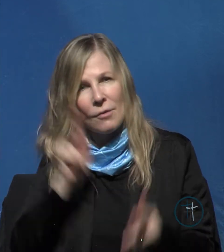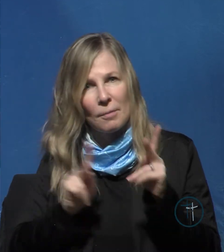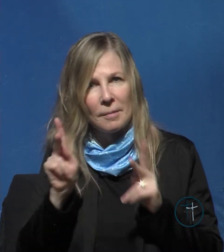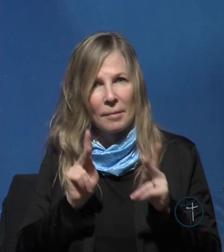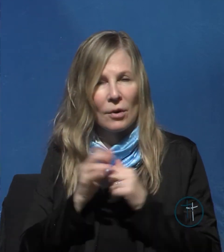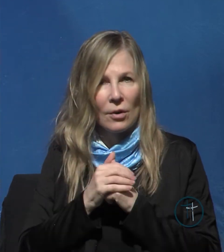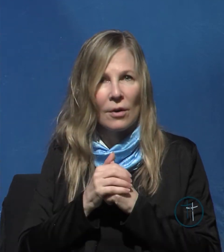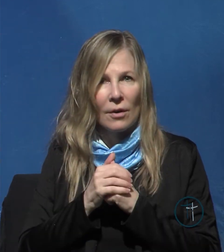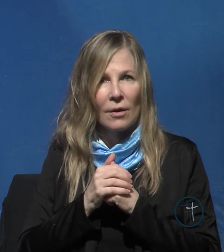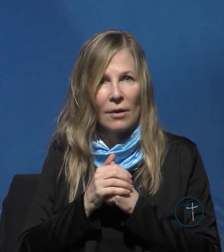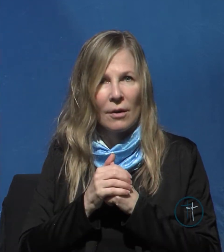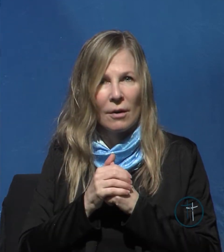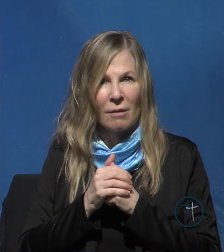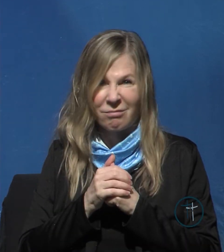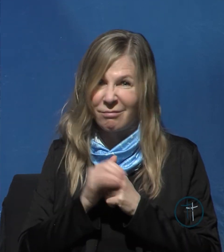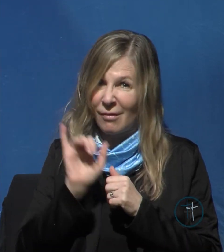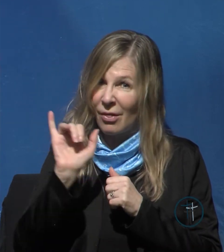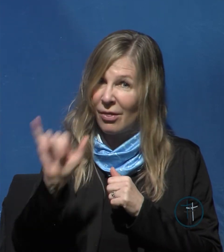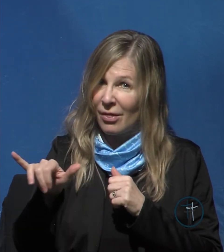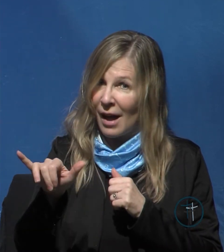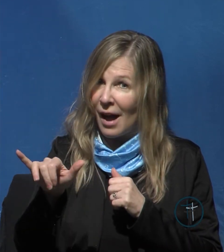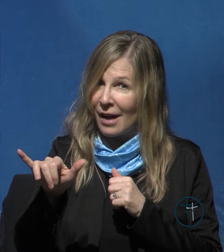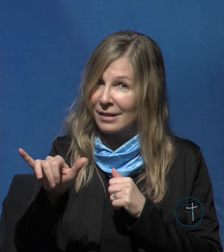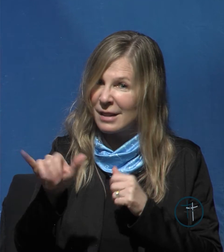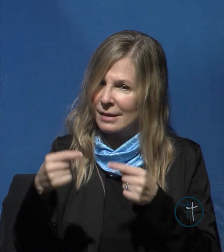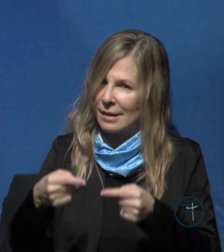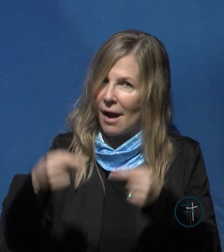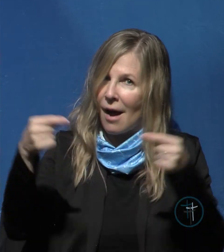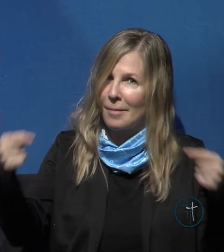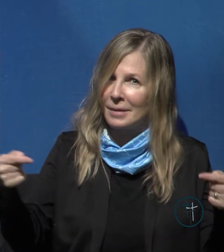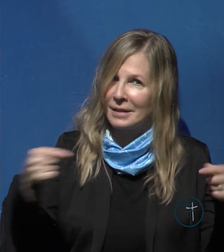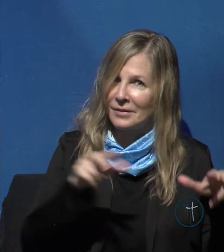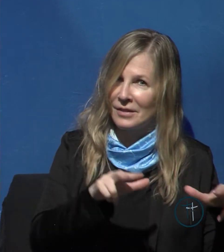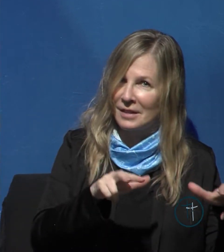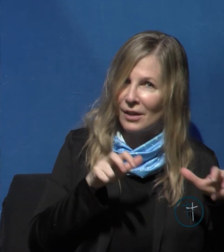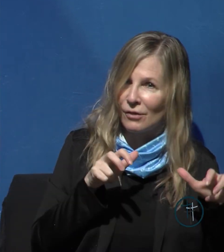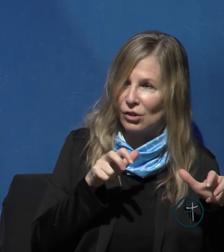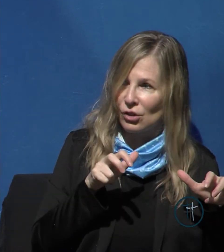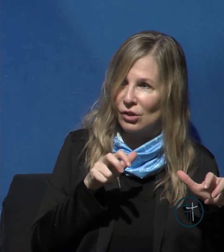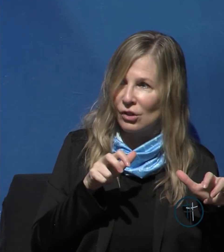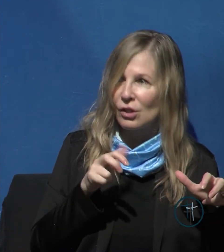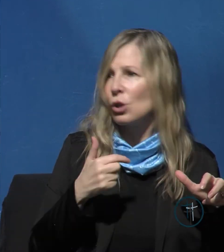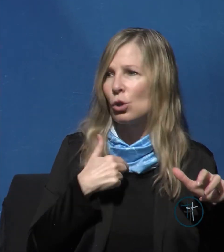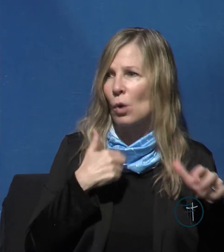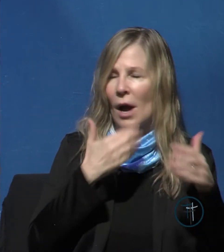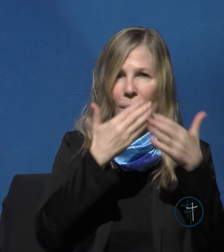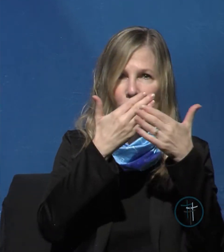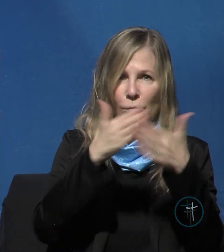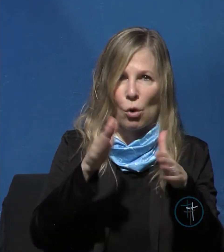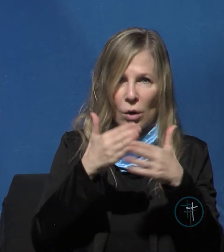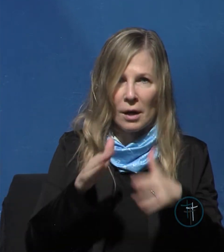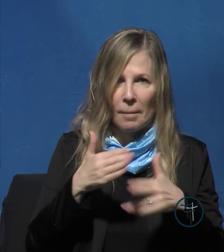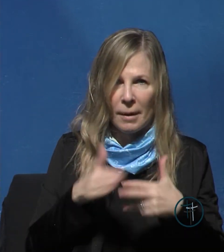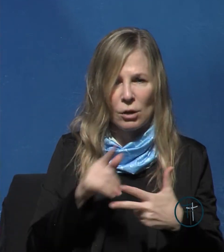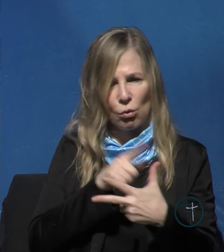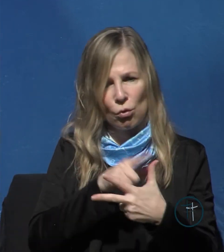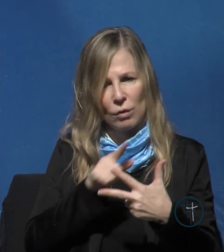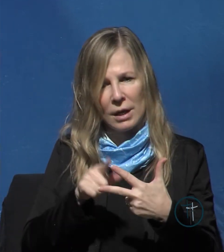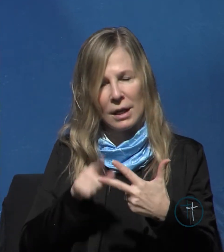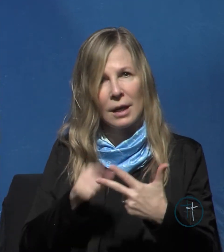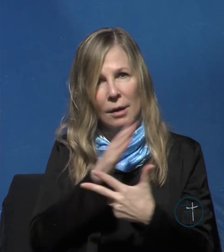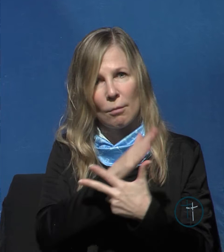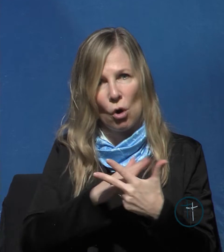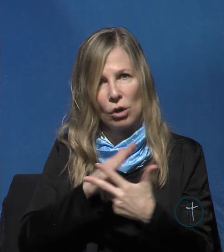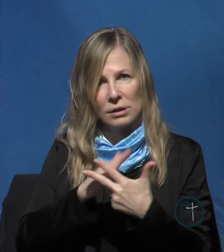So since they are the opposite of selfishness, I've broken the three verses into a basic three-part